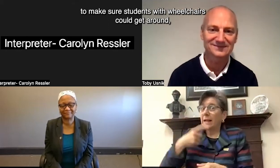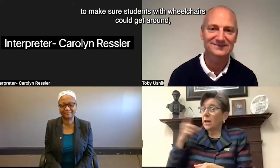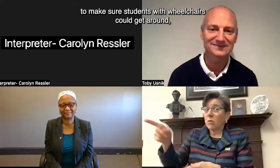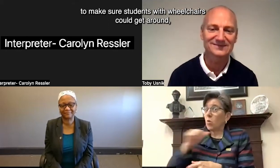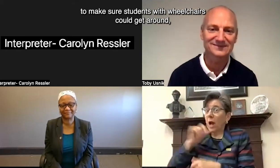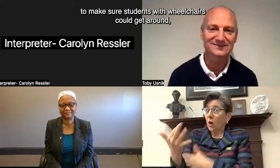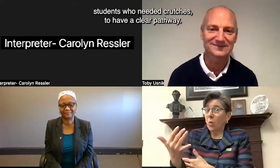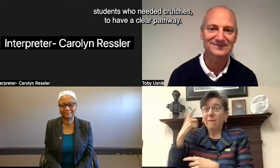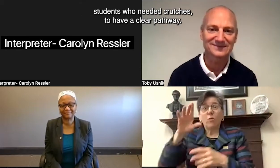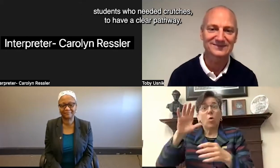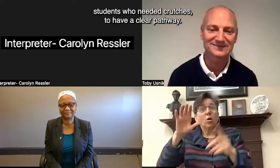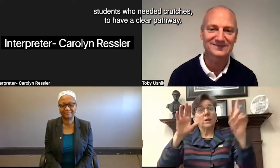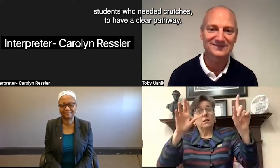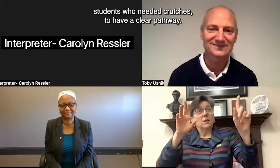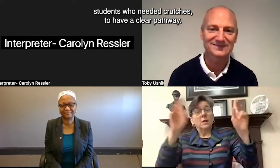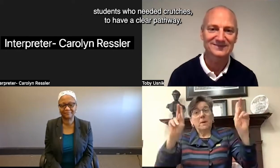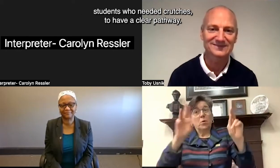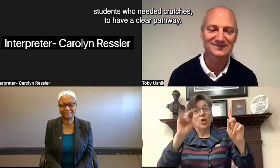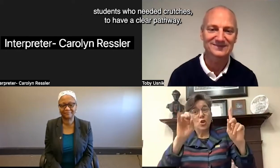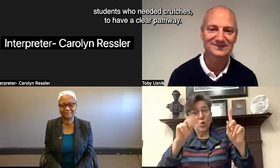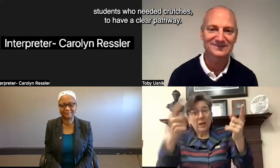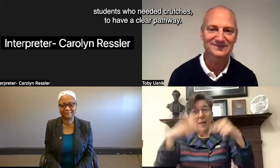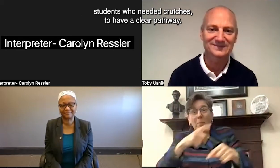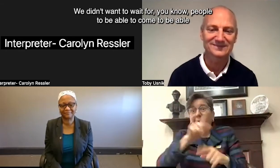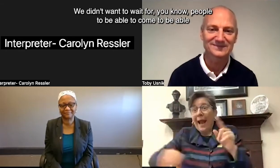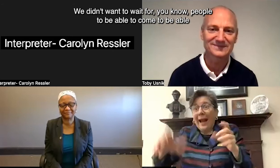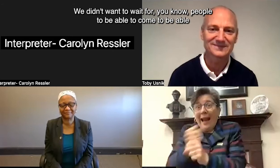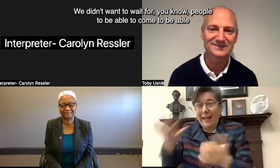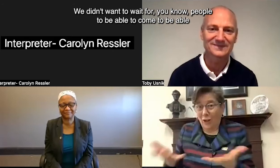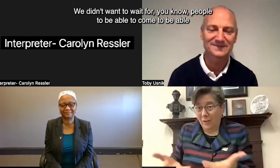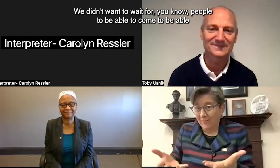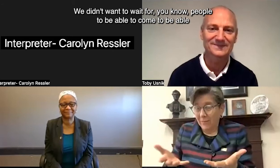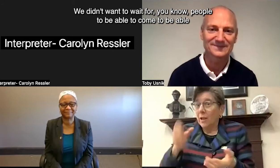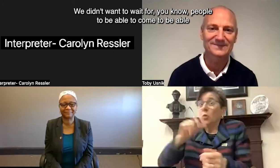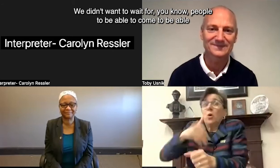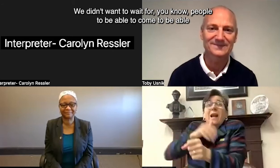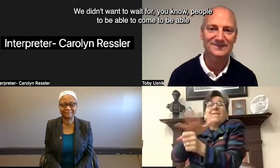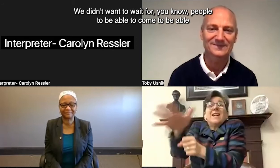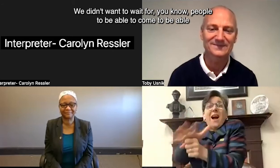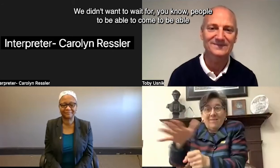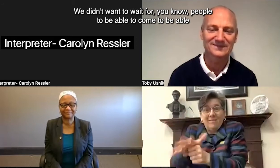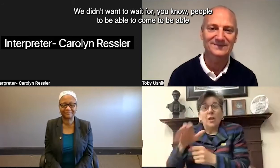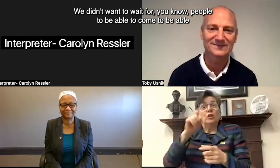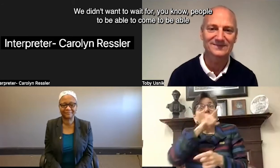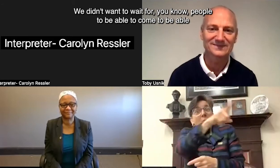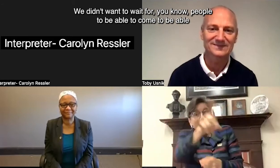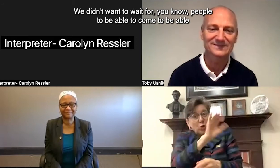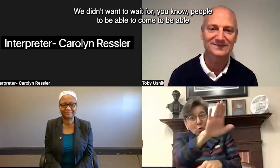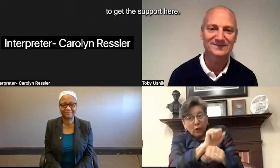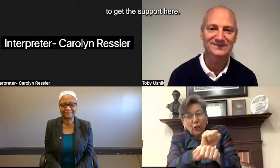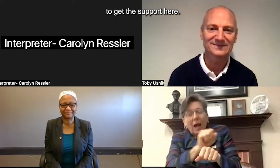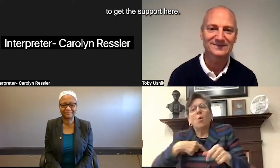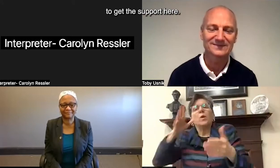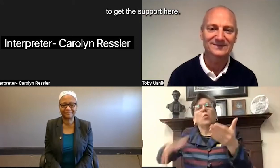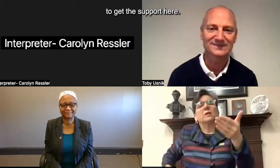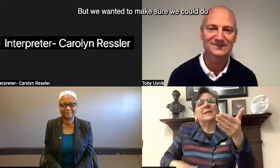crutches to have a clear pathway. We didn't want to wait for, you know, people to be able to come to be able to get the support here, but we wanted to make